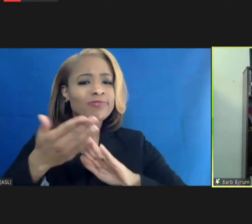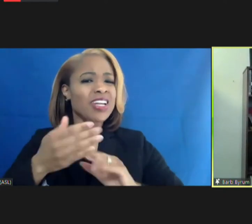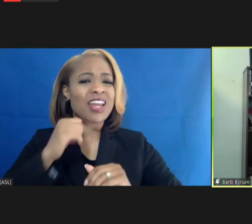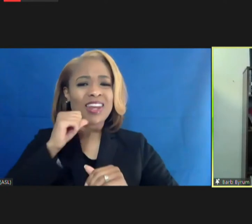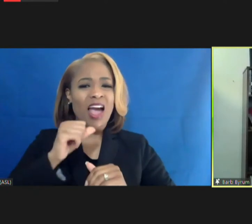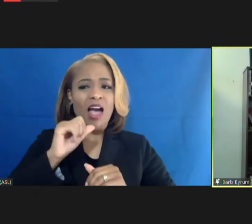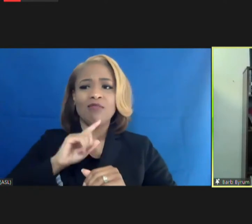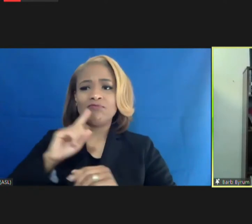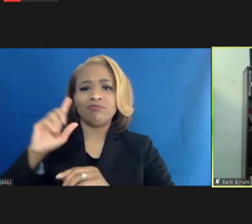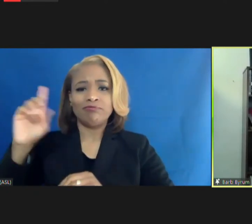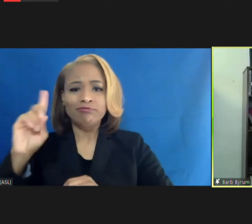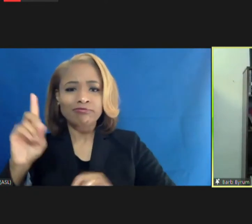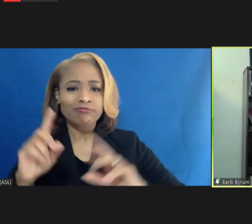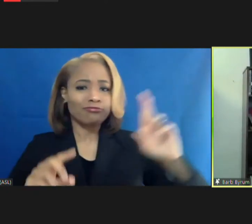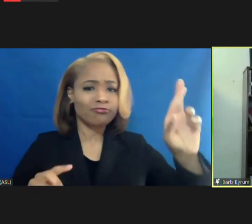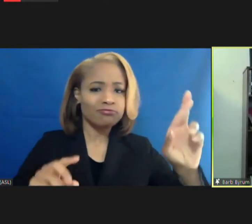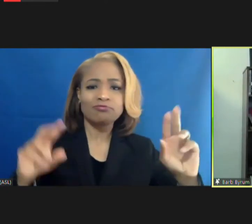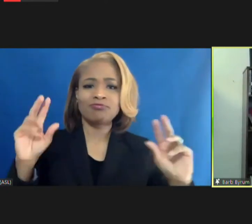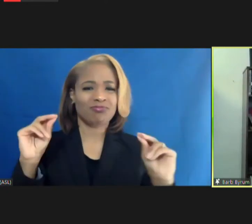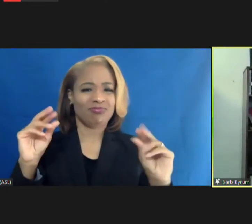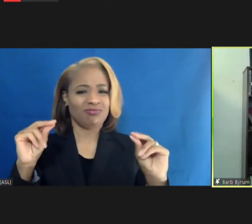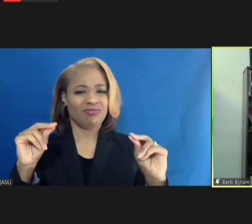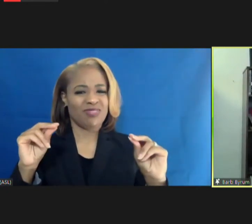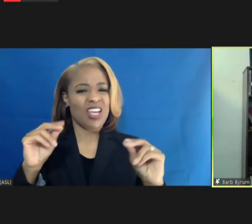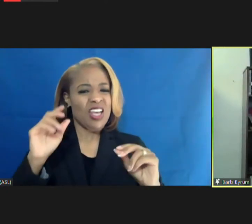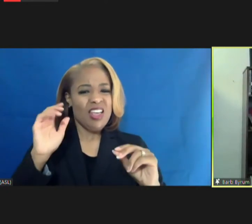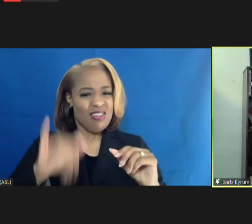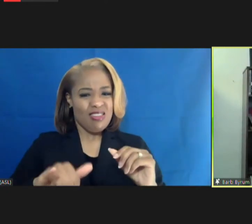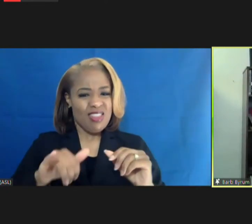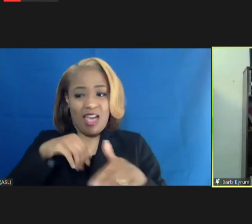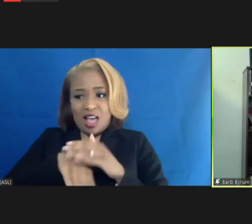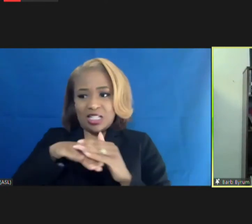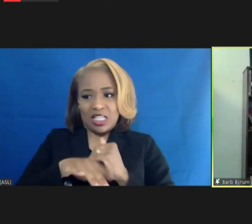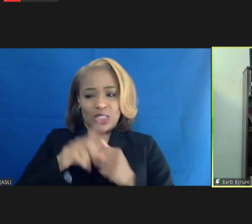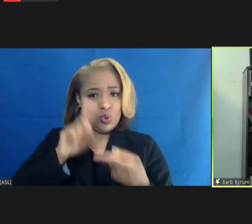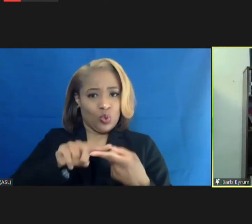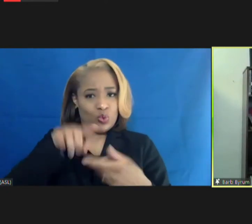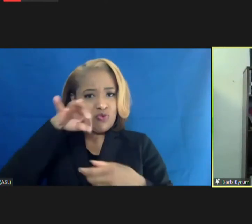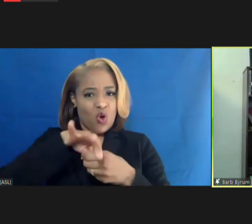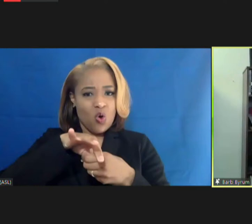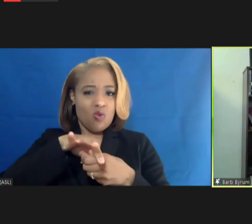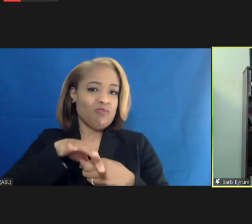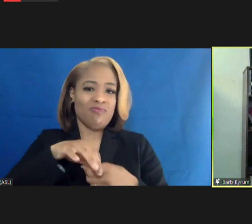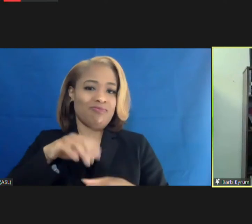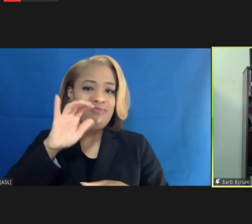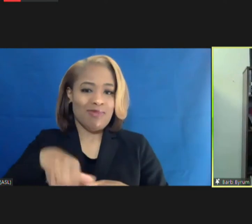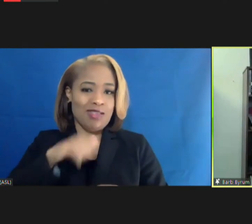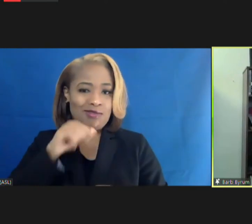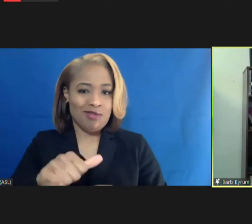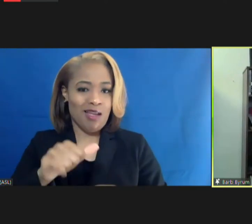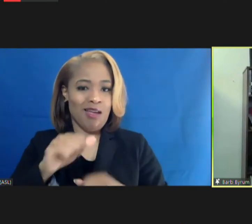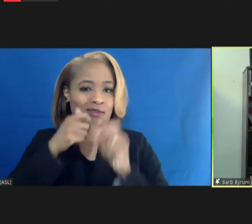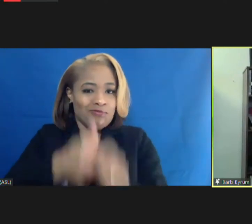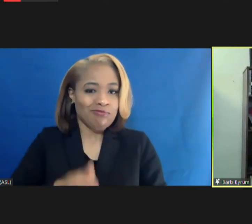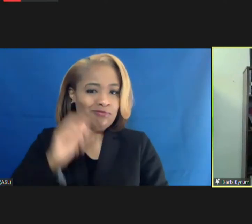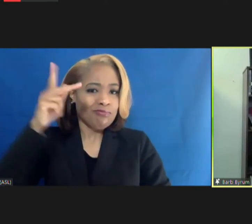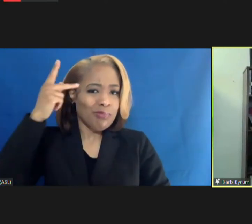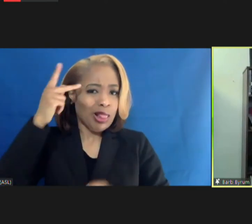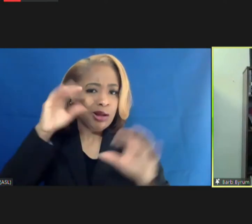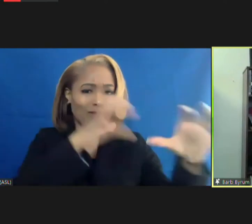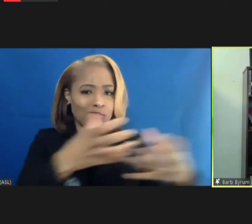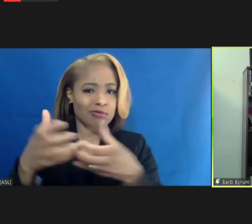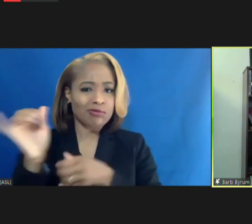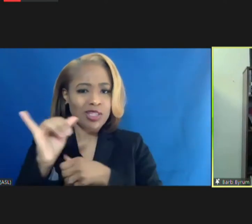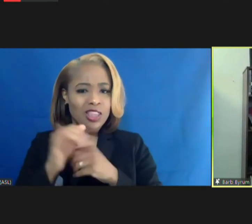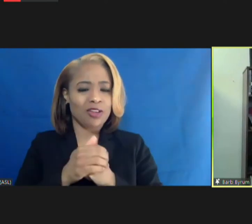issue, and access to the ballot box should not be either. For months, I attended numerous committee hearings in the